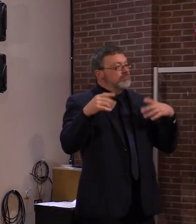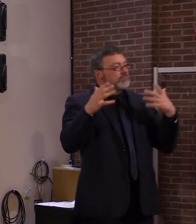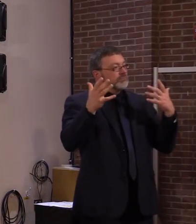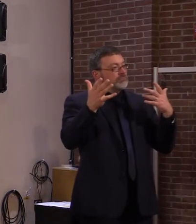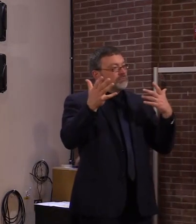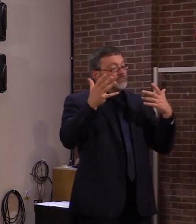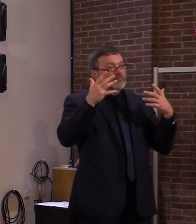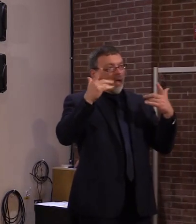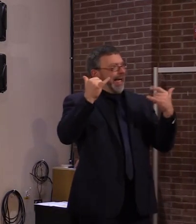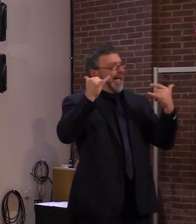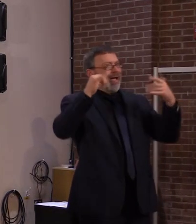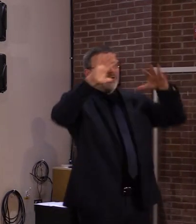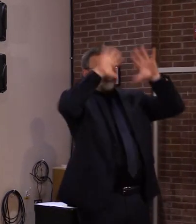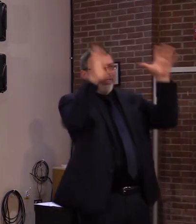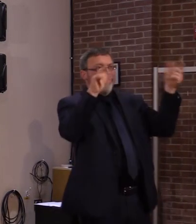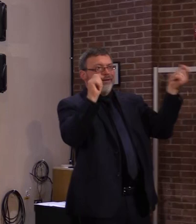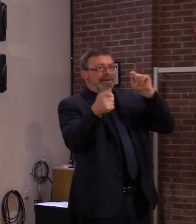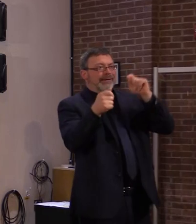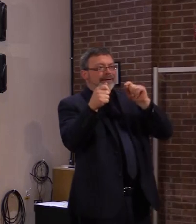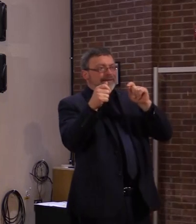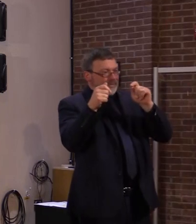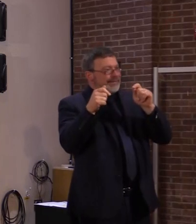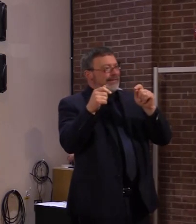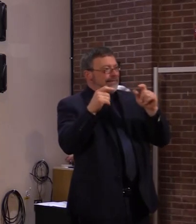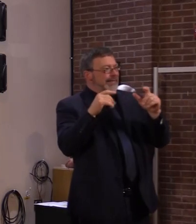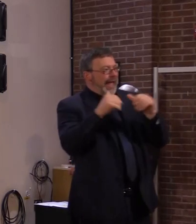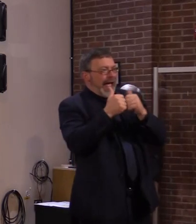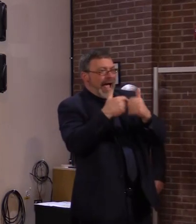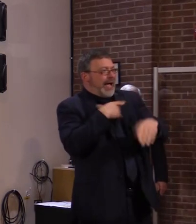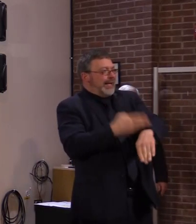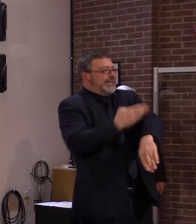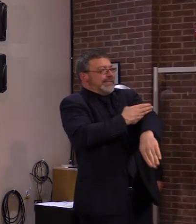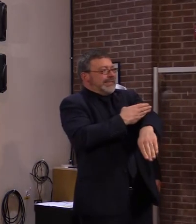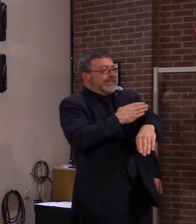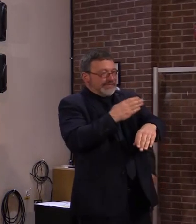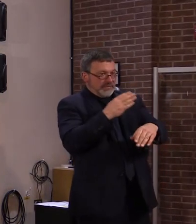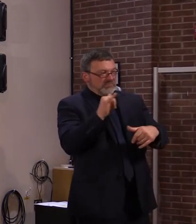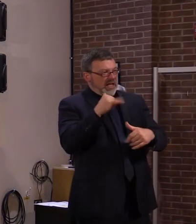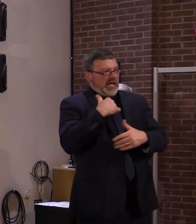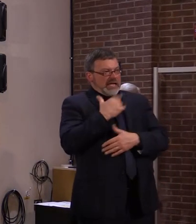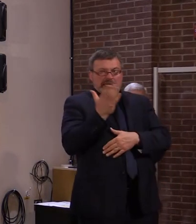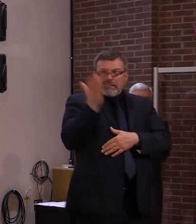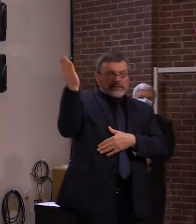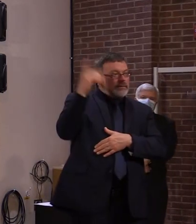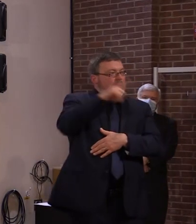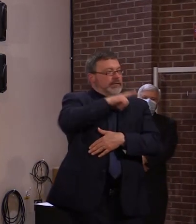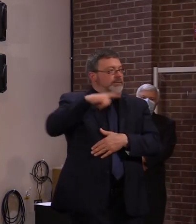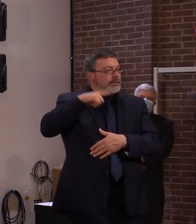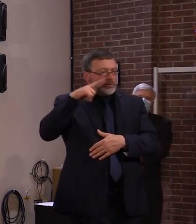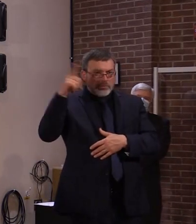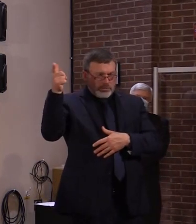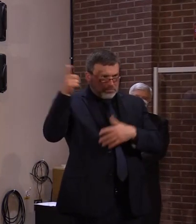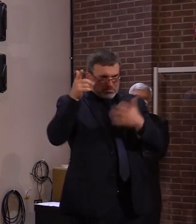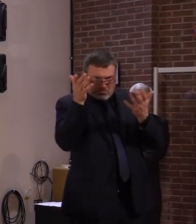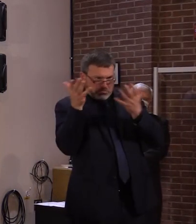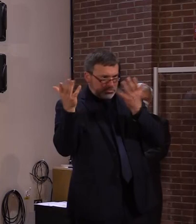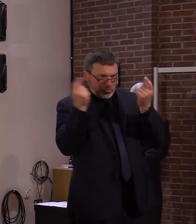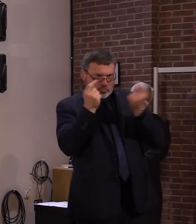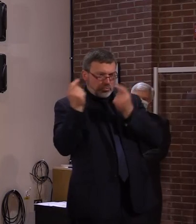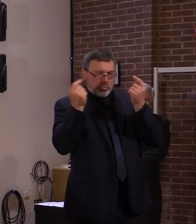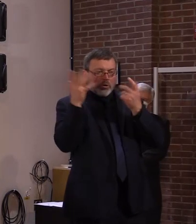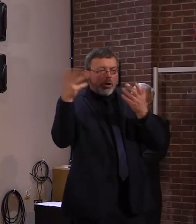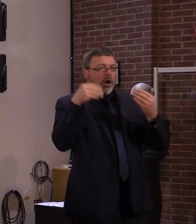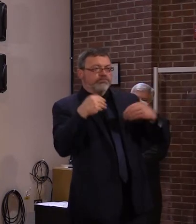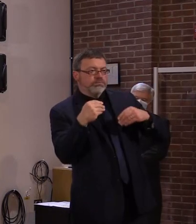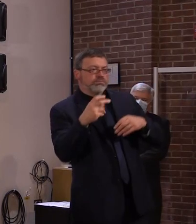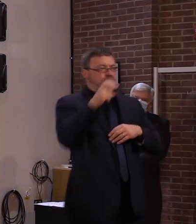terms of presenting to the legislature. I'm not sure what's flexible and what's not. I spoke with Senator Sanders last night. He